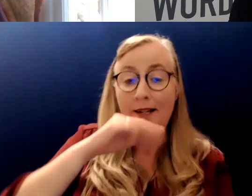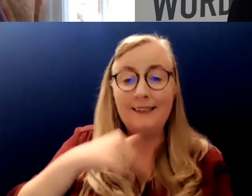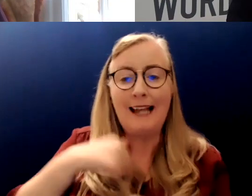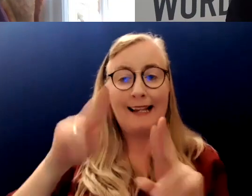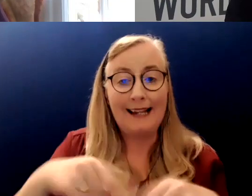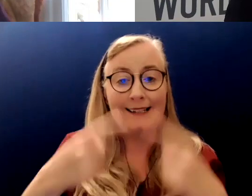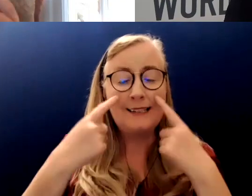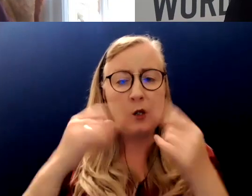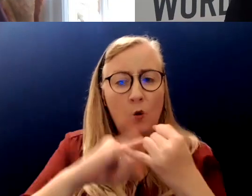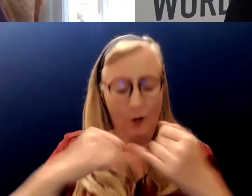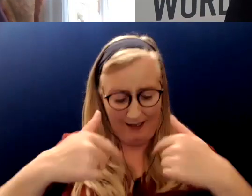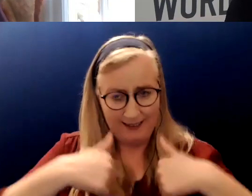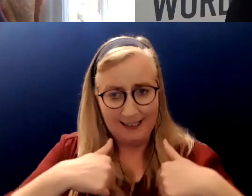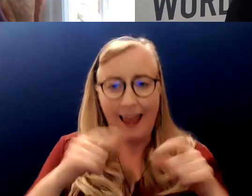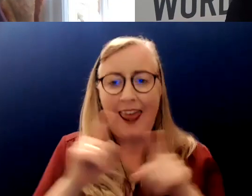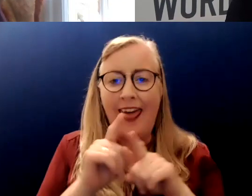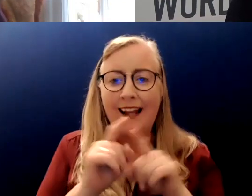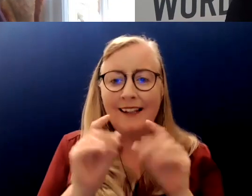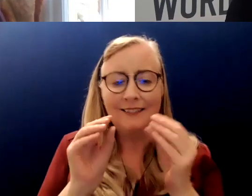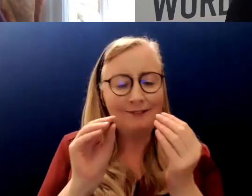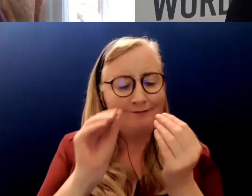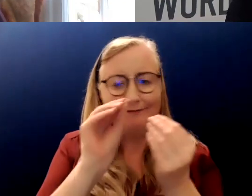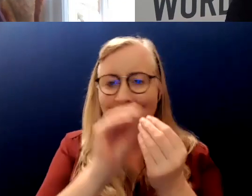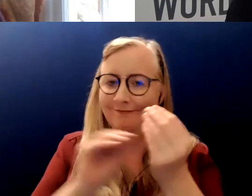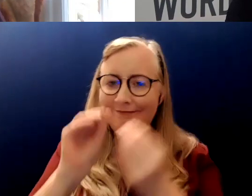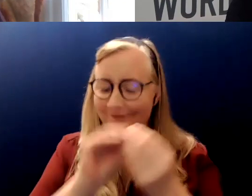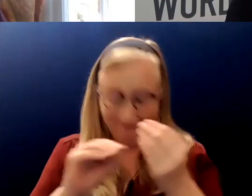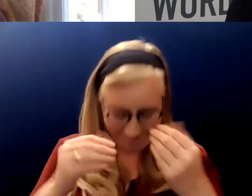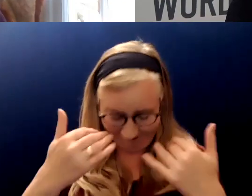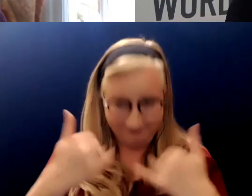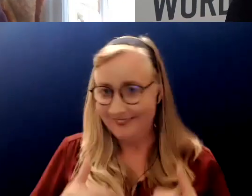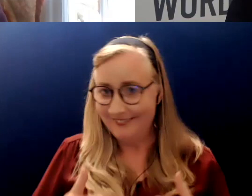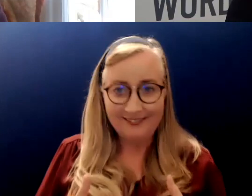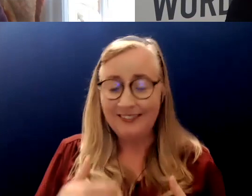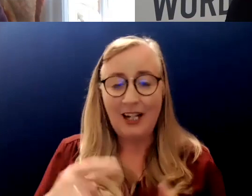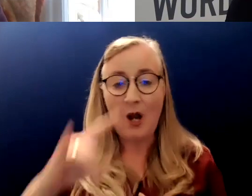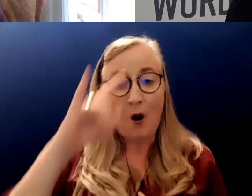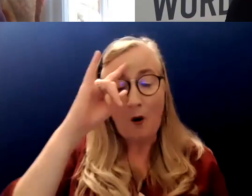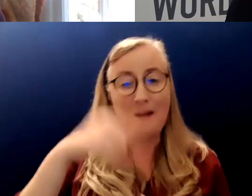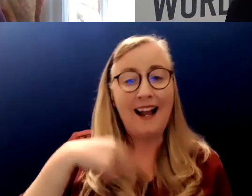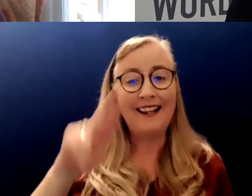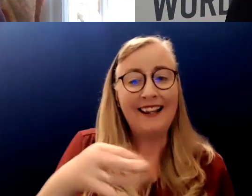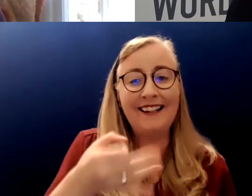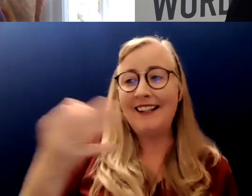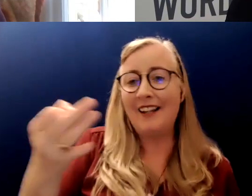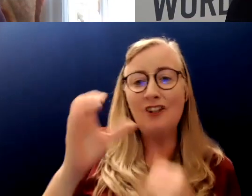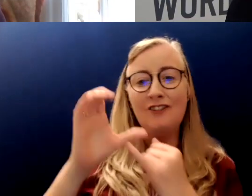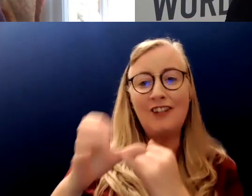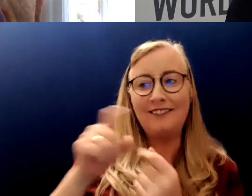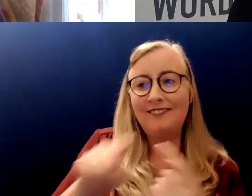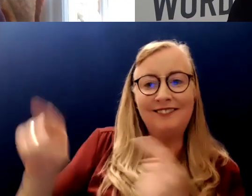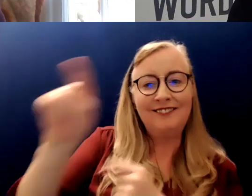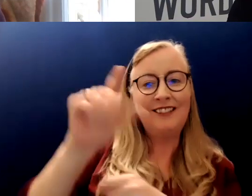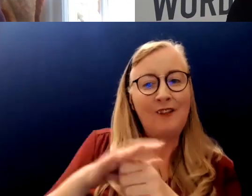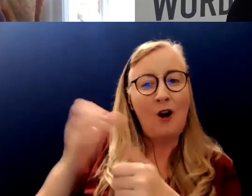I am and put all the pieces together and turn around and hopefully provide that option for other people.